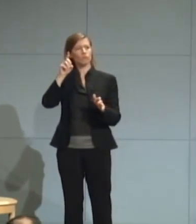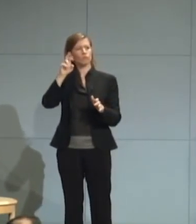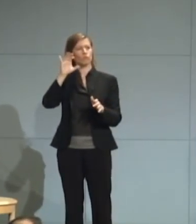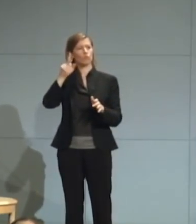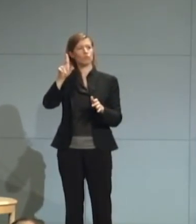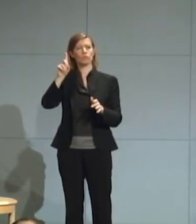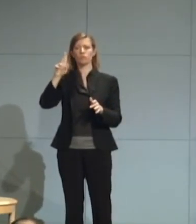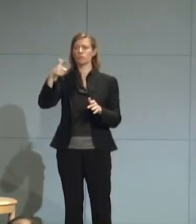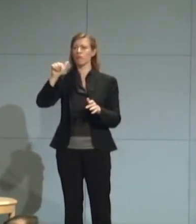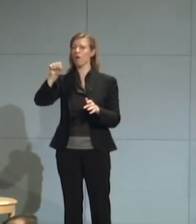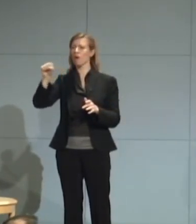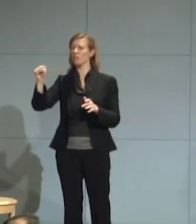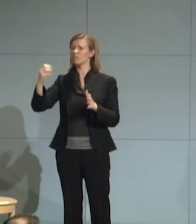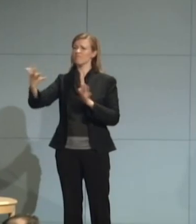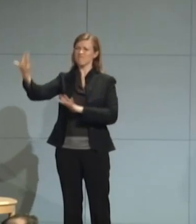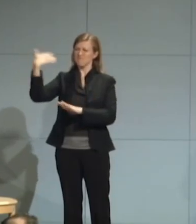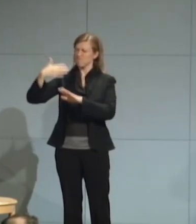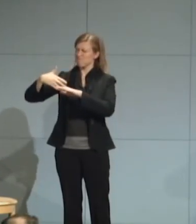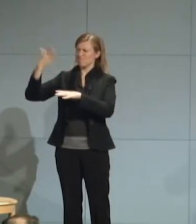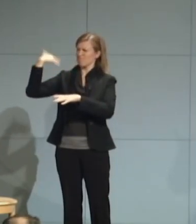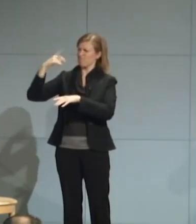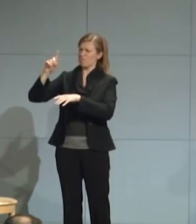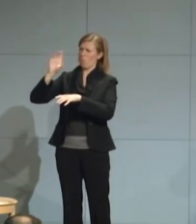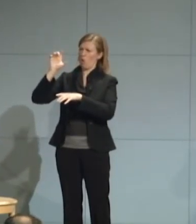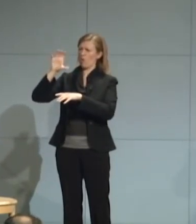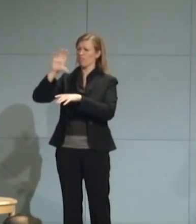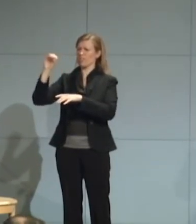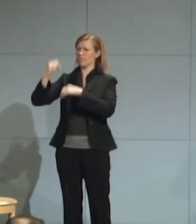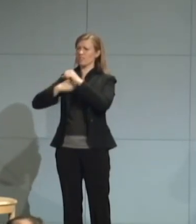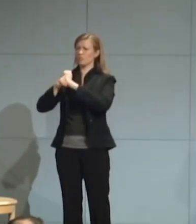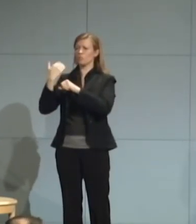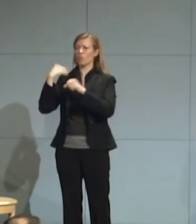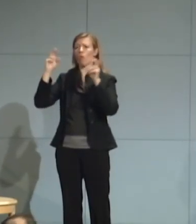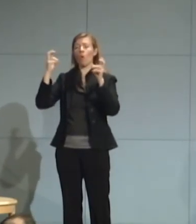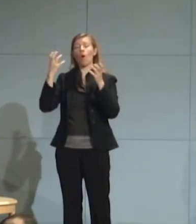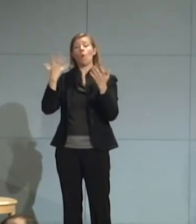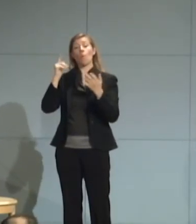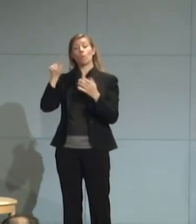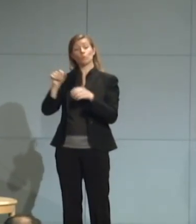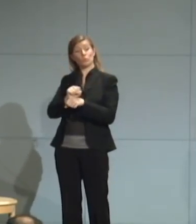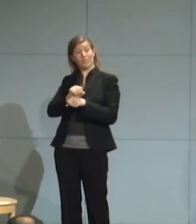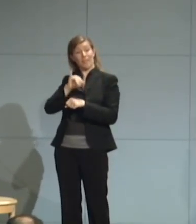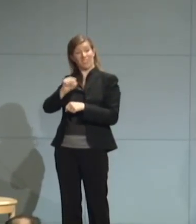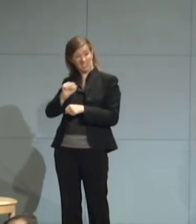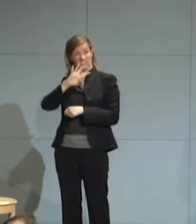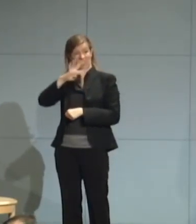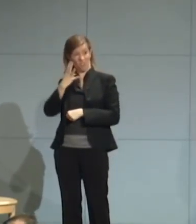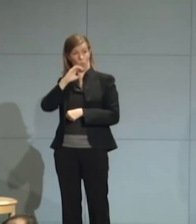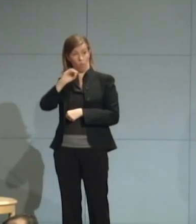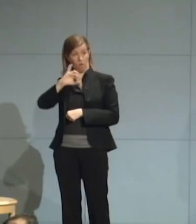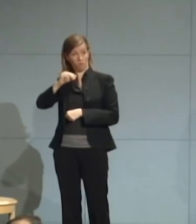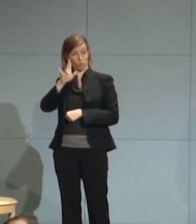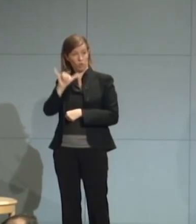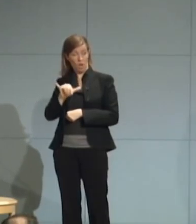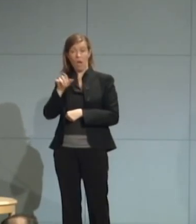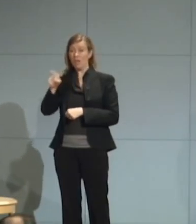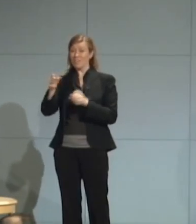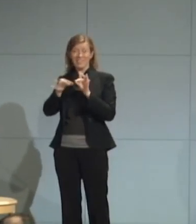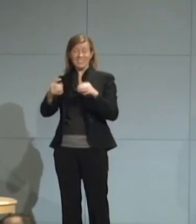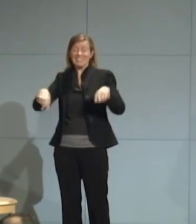in the past. You see, they like the past when it's the pretty part of the past. They just don't like the past when it's